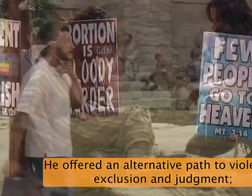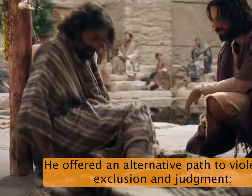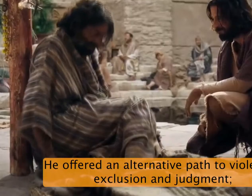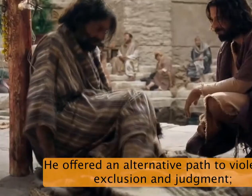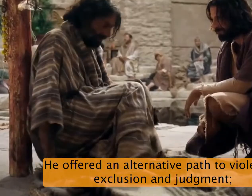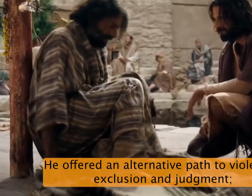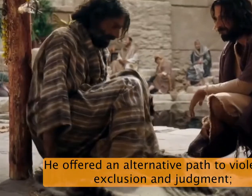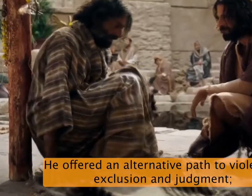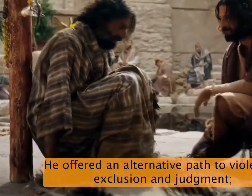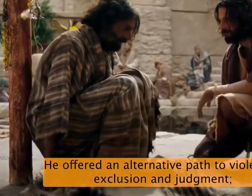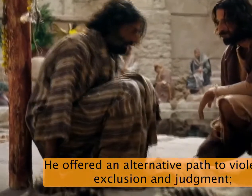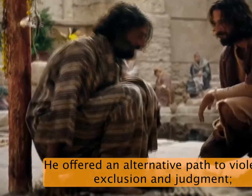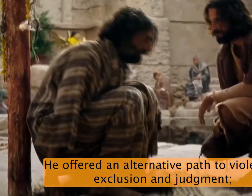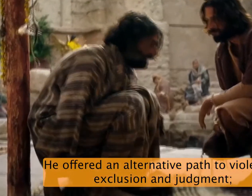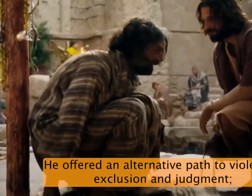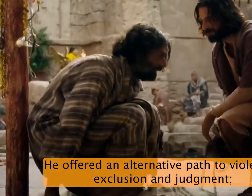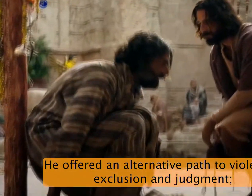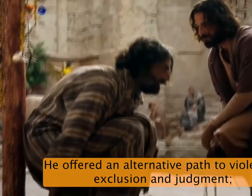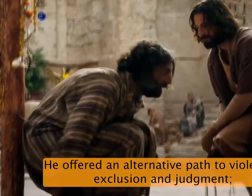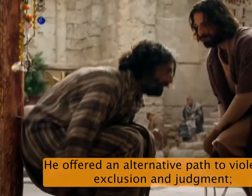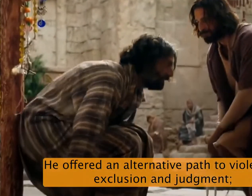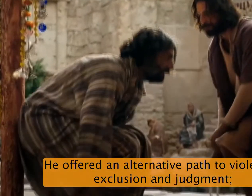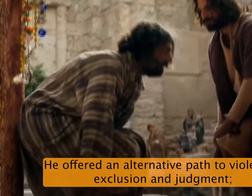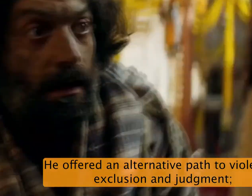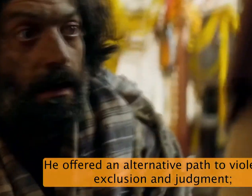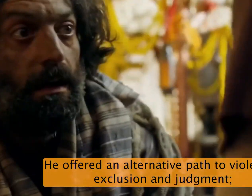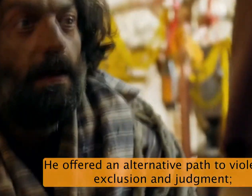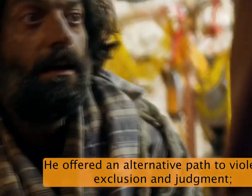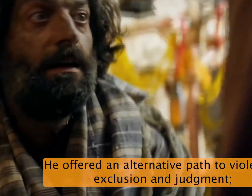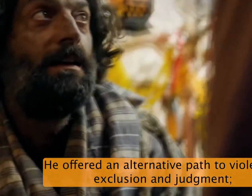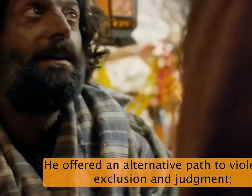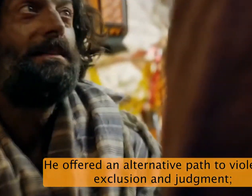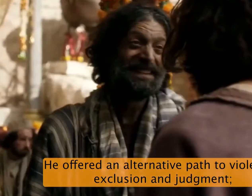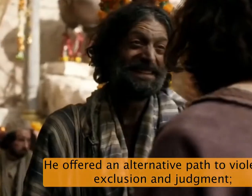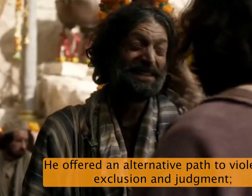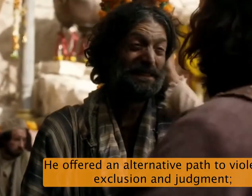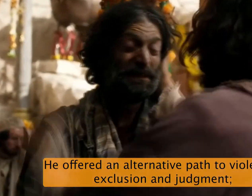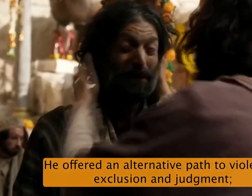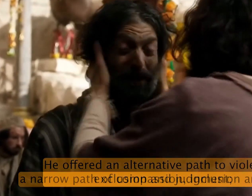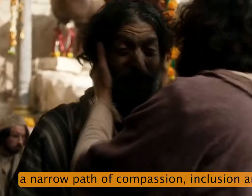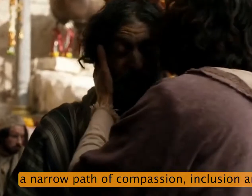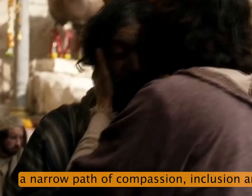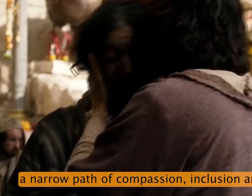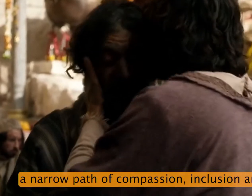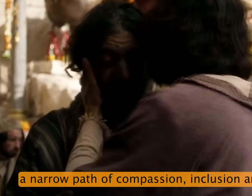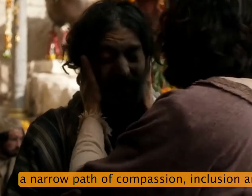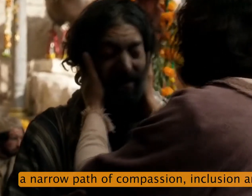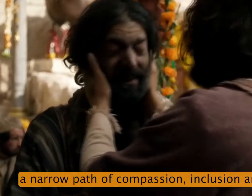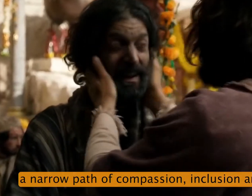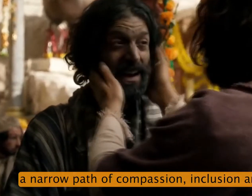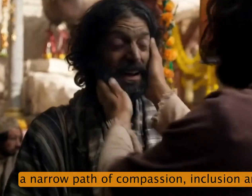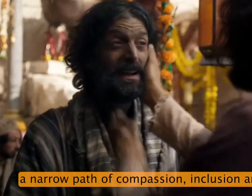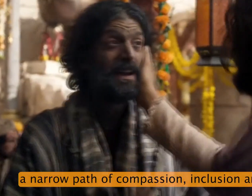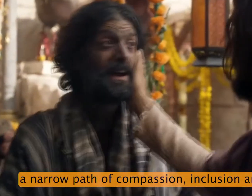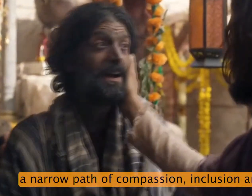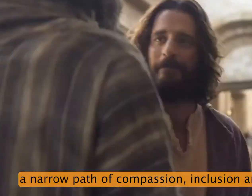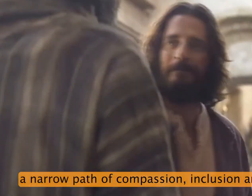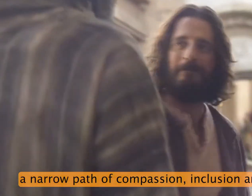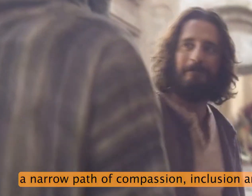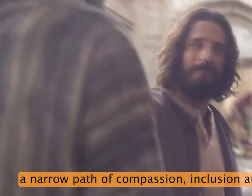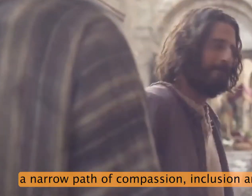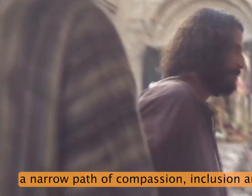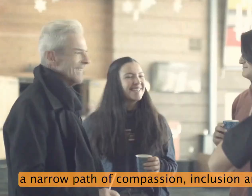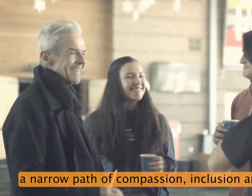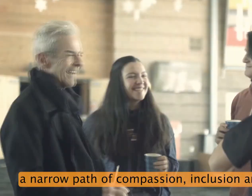He offered an alternative path to violence, exclusion, and judgment. A narrow path of